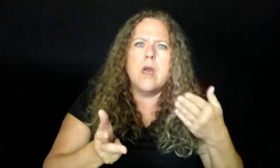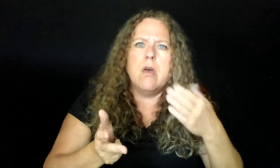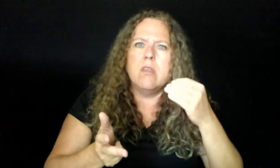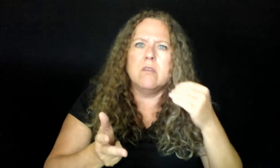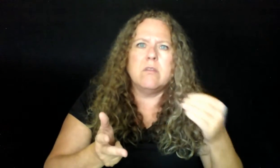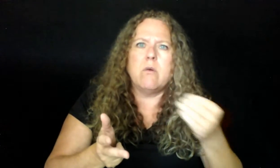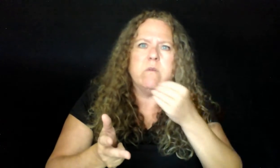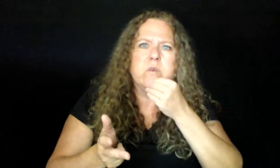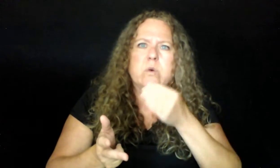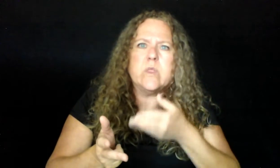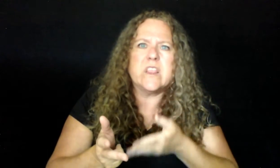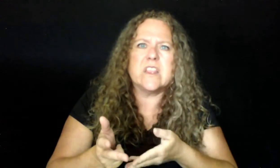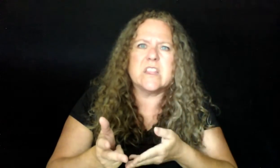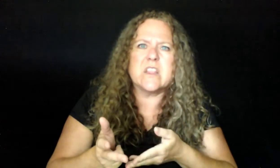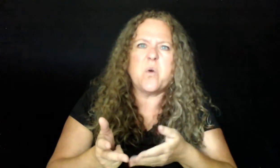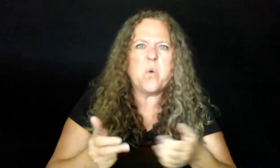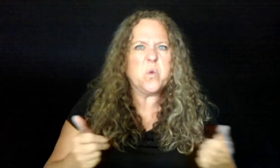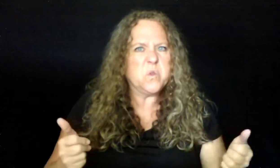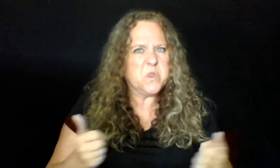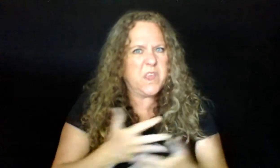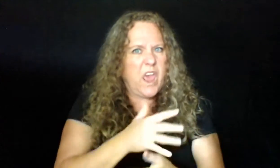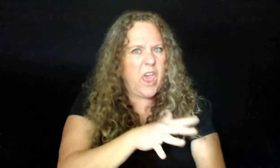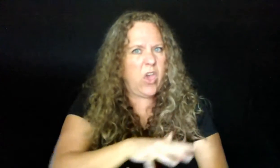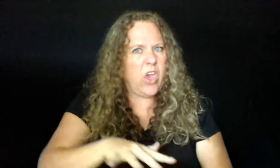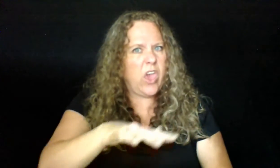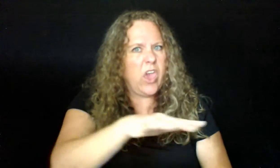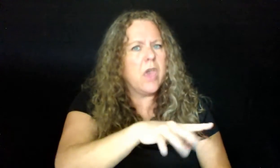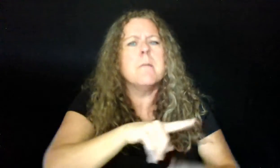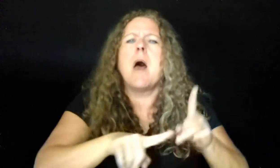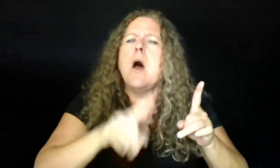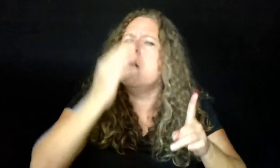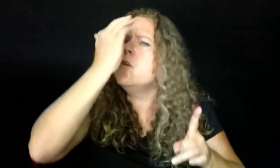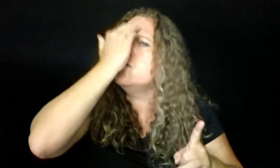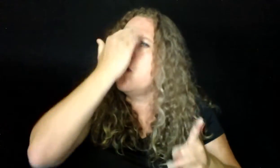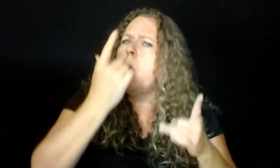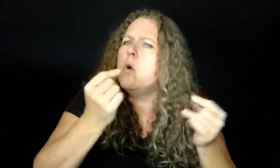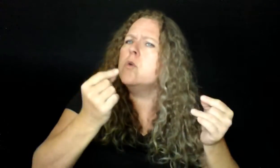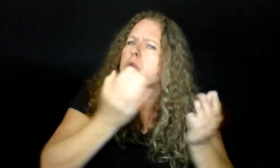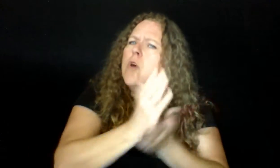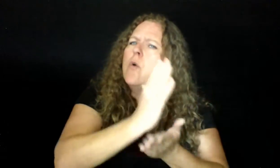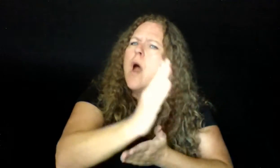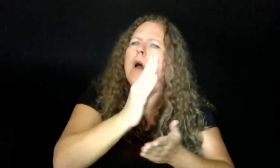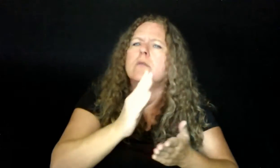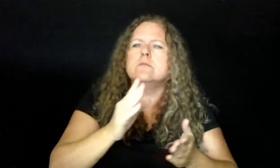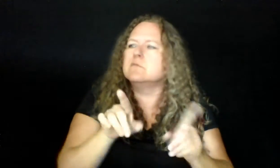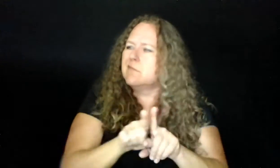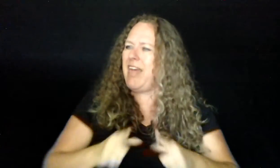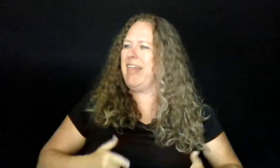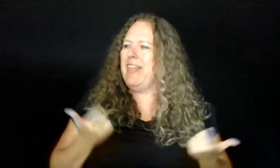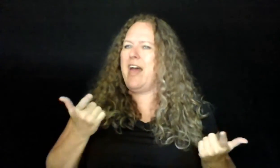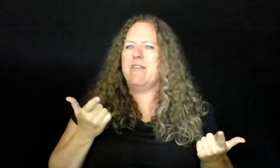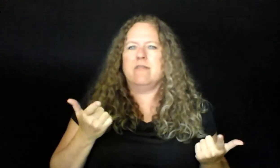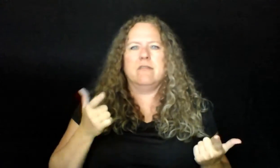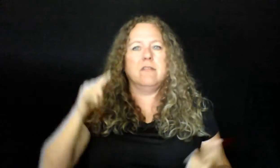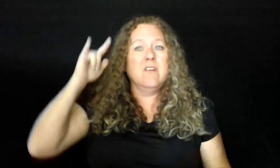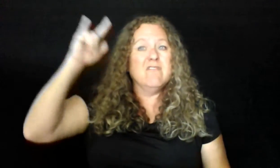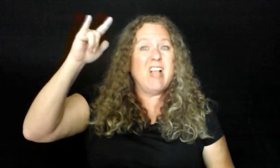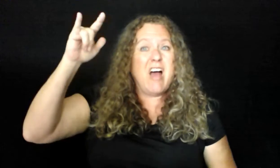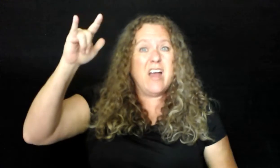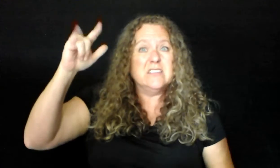scary place, but it's okay if you know what you're doing, right? Like a lot of things in life. Flying an airplane is scary, but pilots do it every day because they know what they're doing.